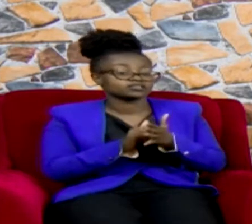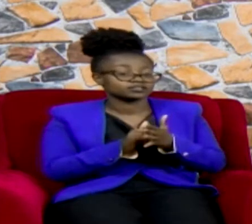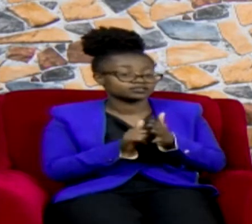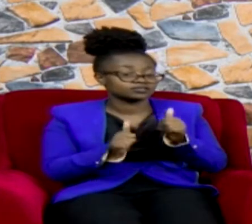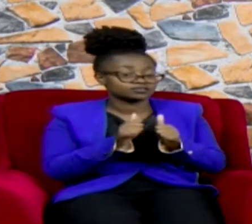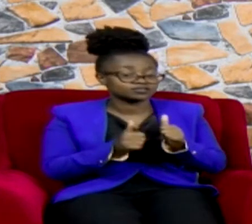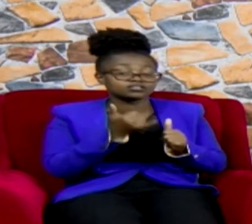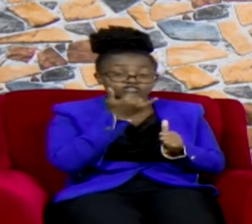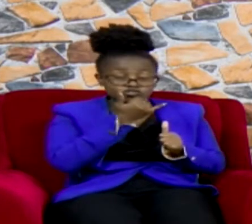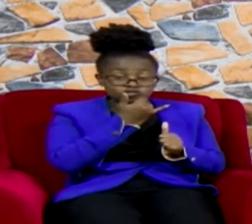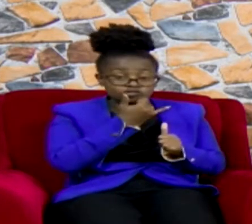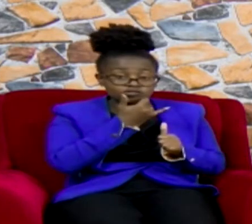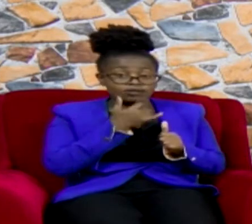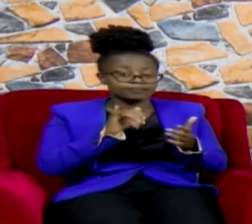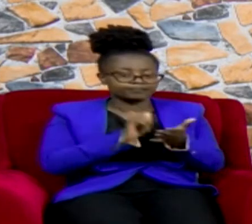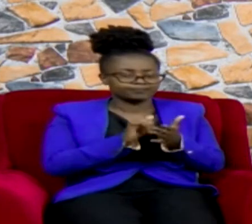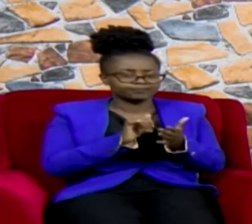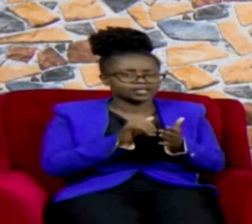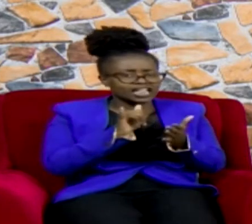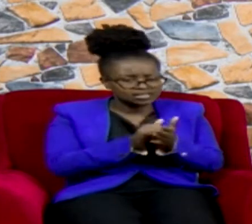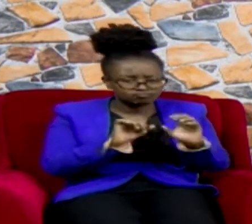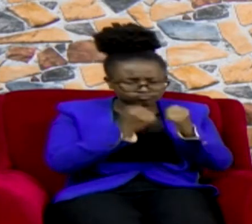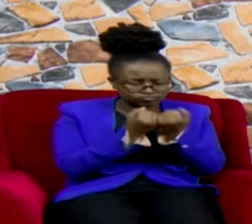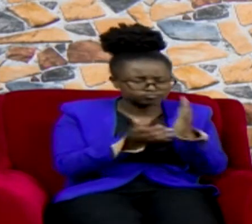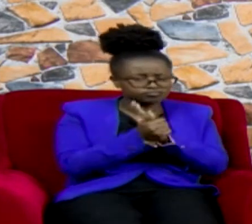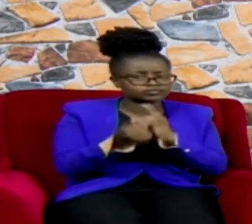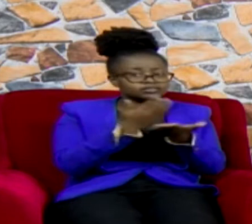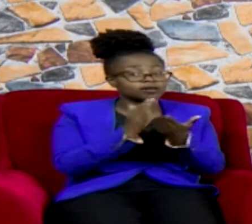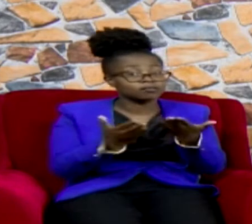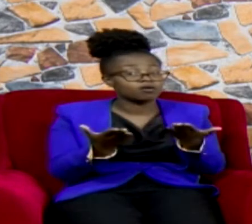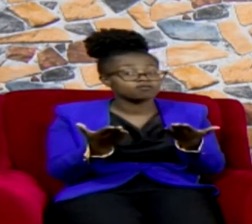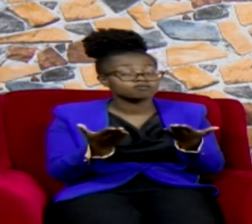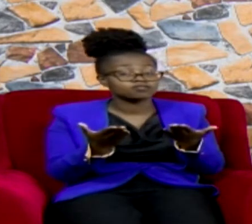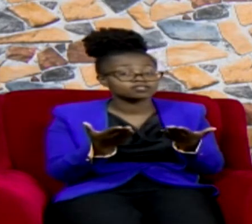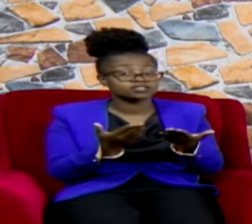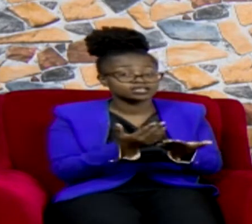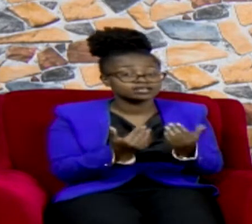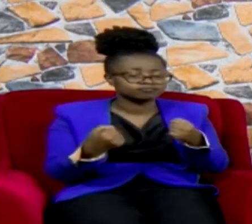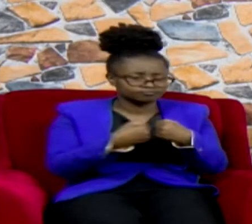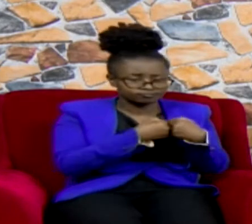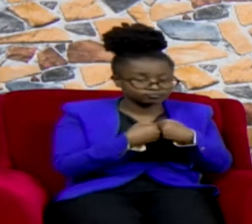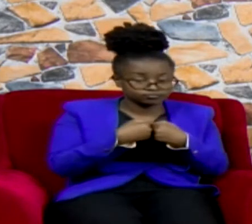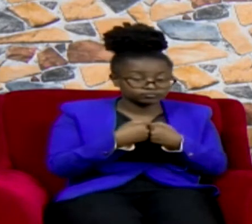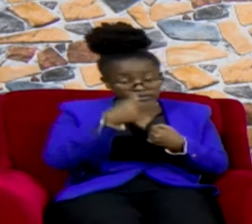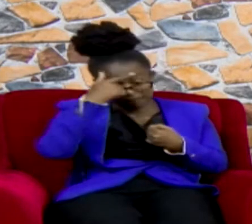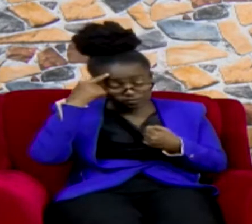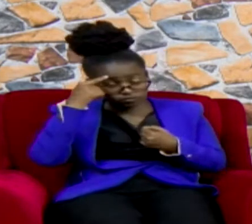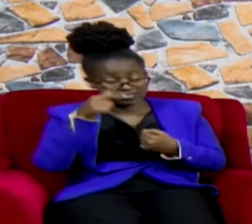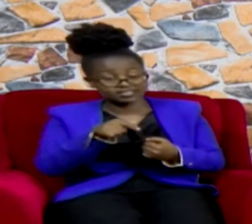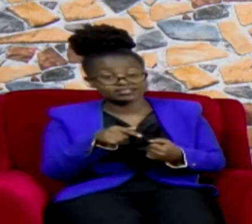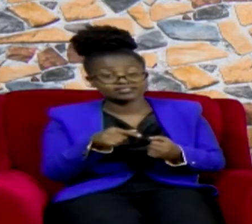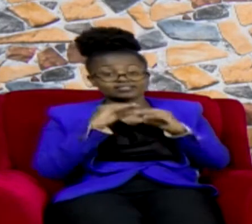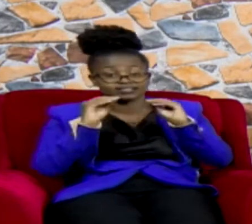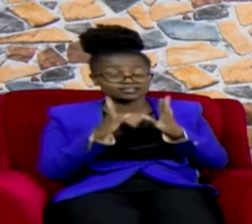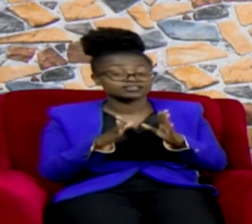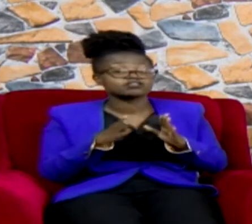is wrong when we look at the social skills. This is some of the challenges we go through as special needs parents, because this specific